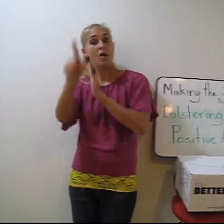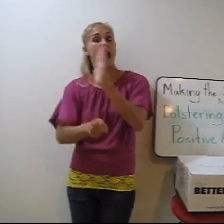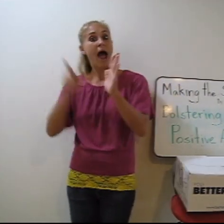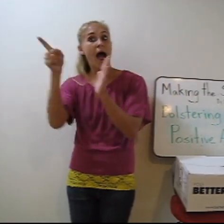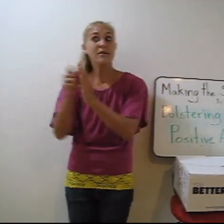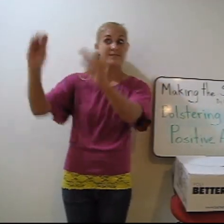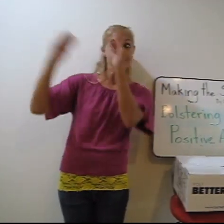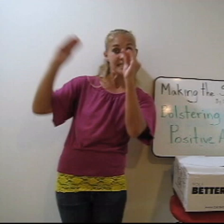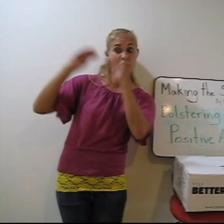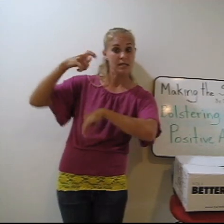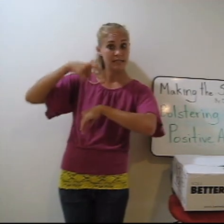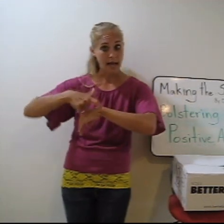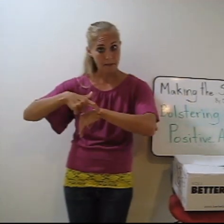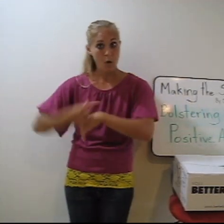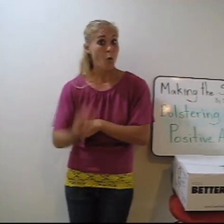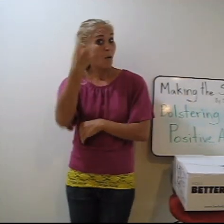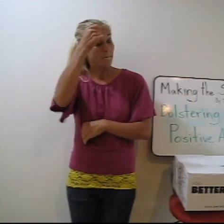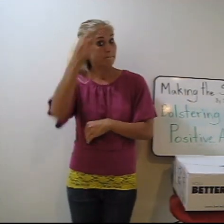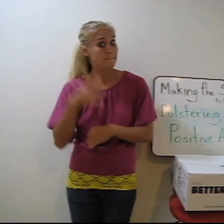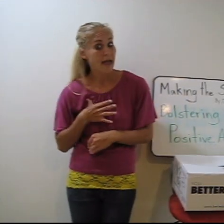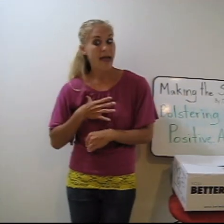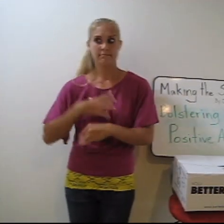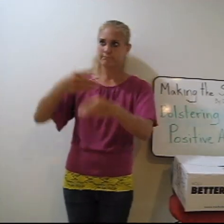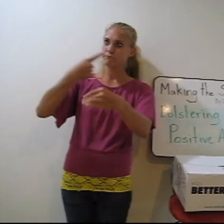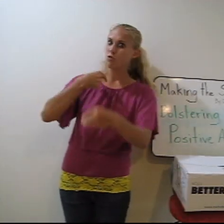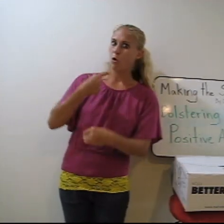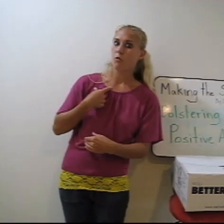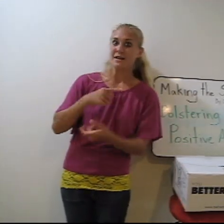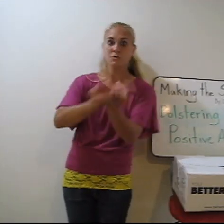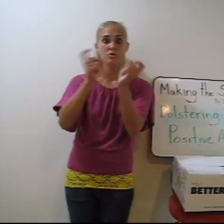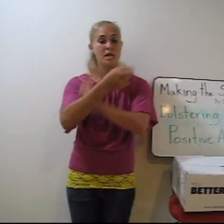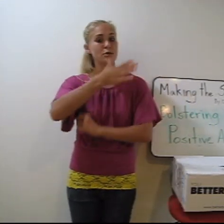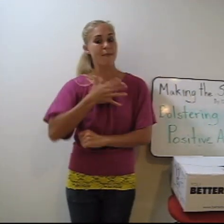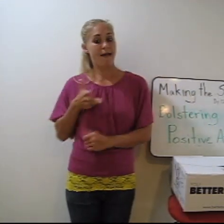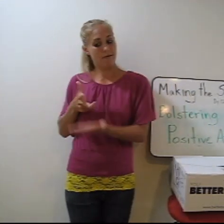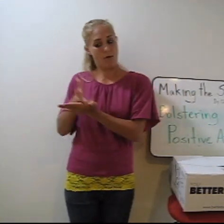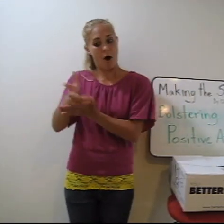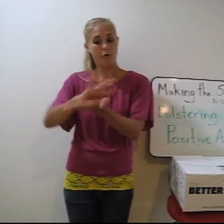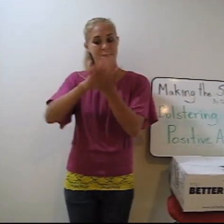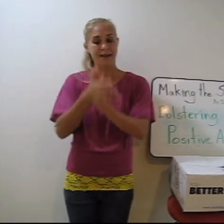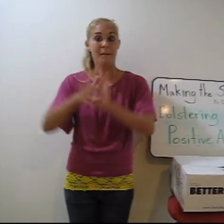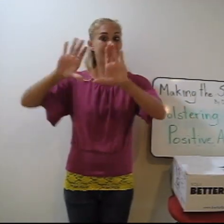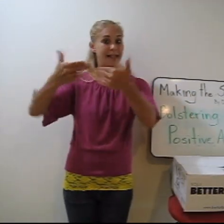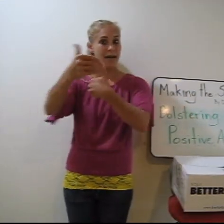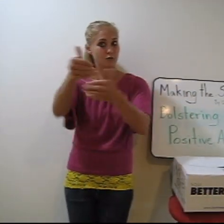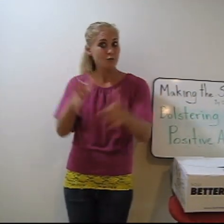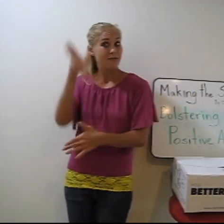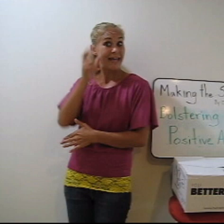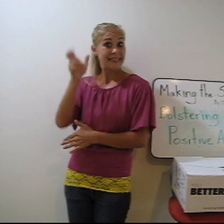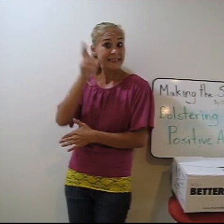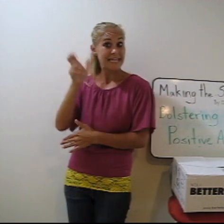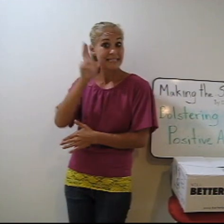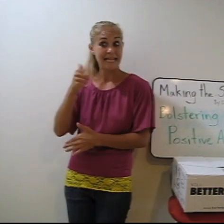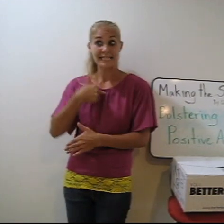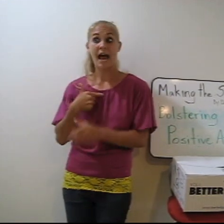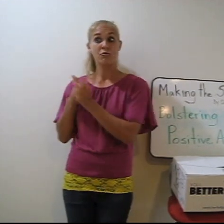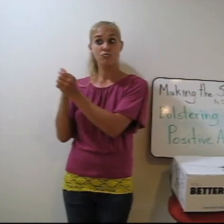early in life to turn my car into a mobile classroom. He explained that if you listen to instructional CDs as you drive, each year